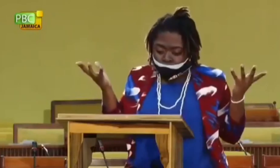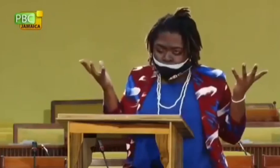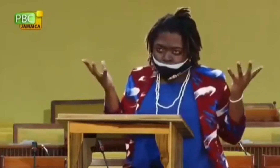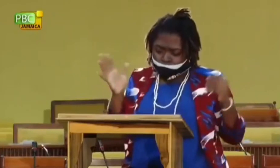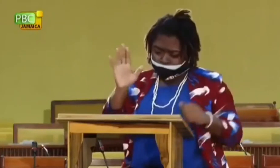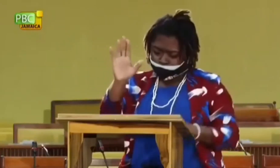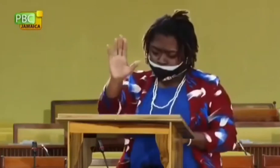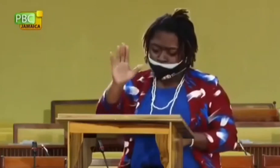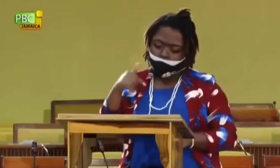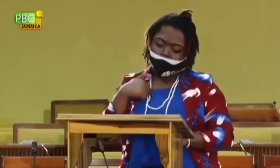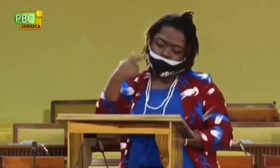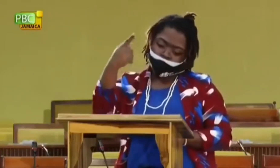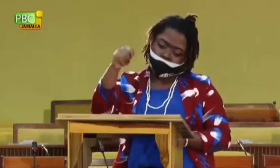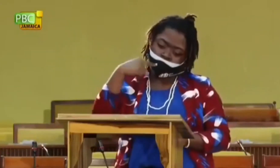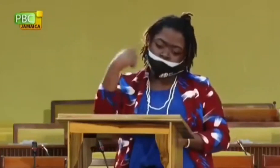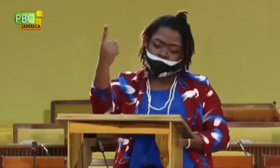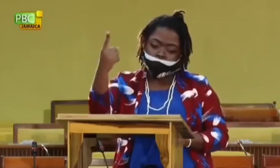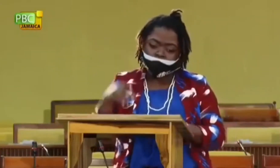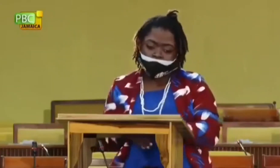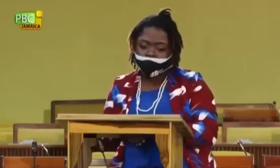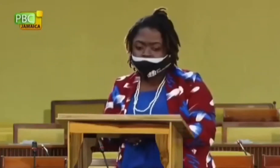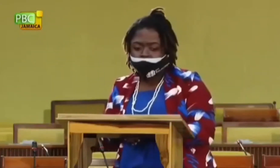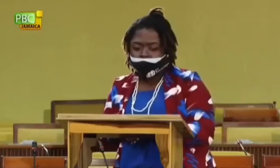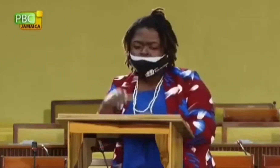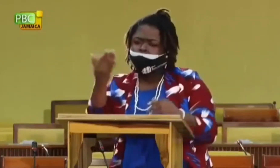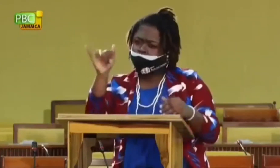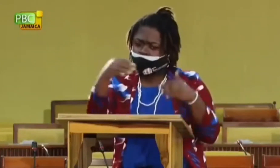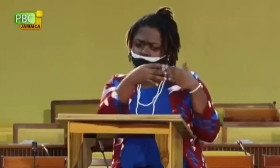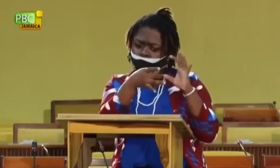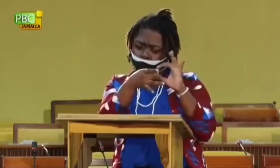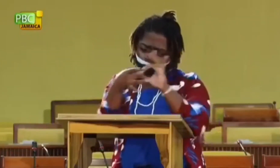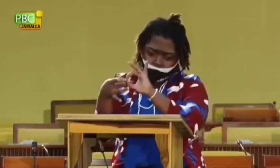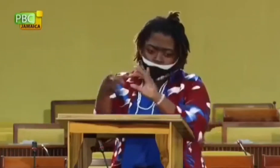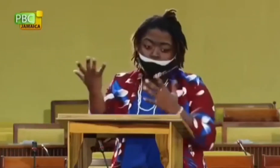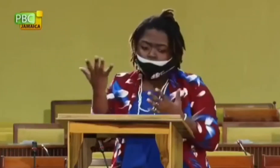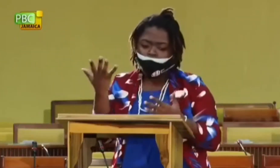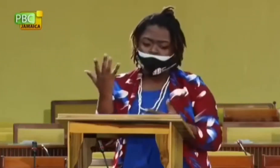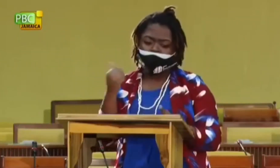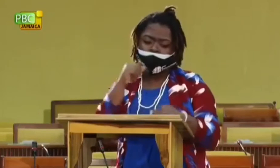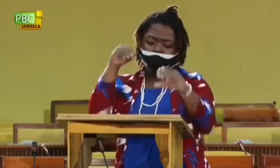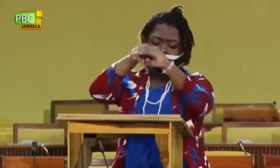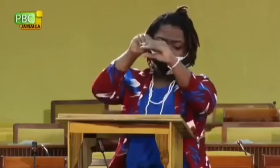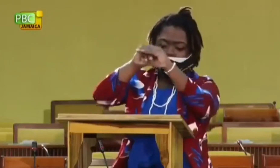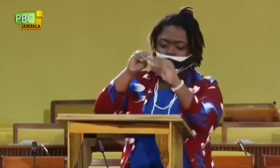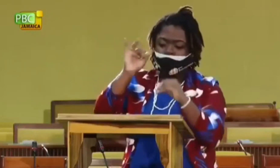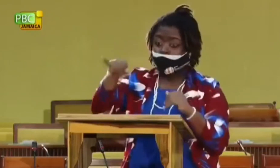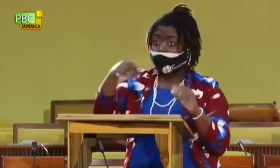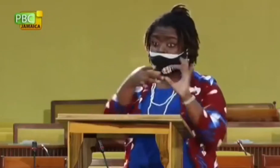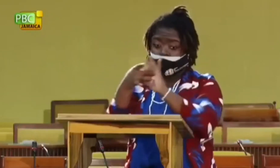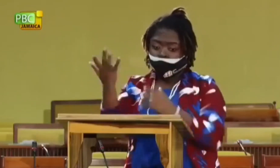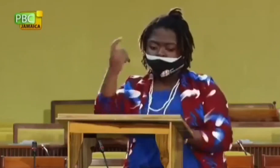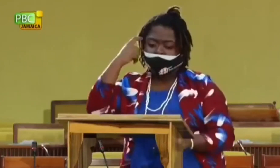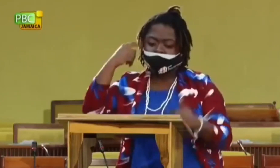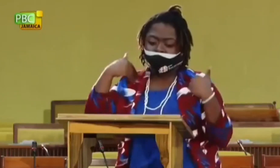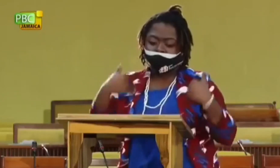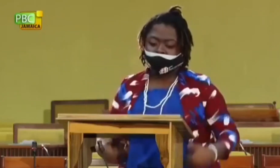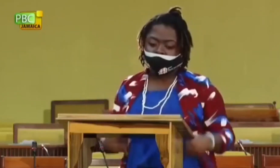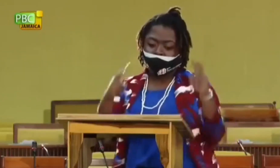Language, and so we cannot engage in an efficient manner. Let me attempt to